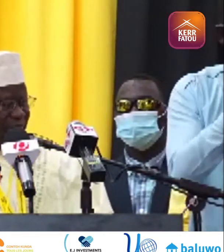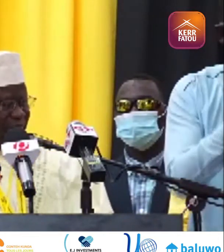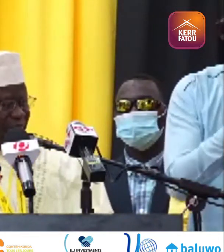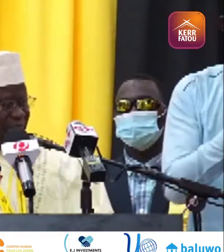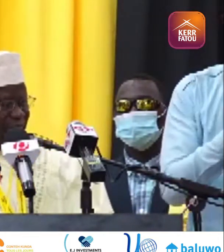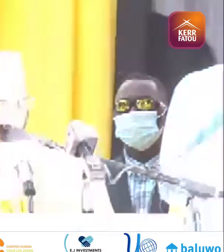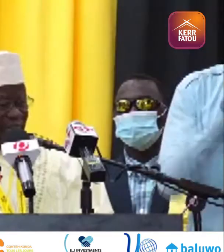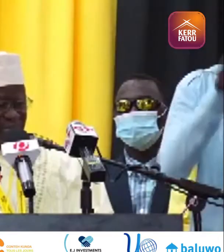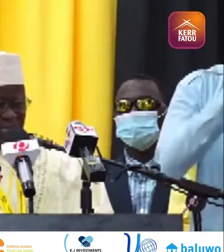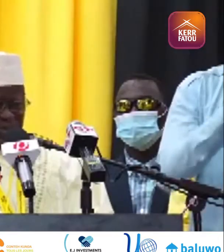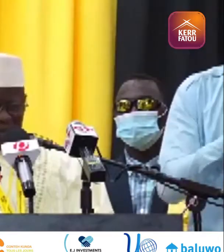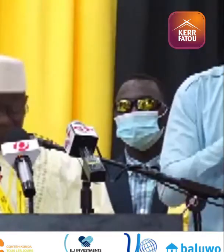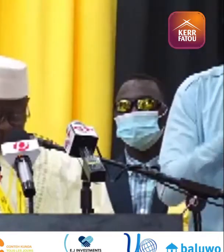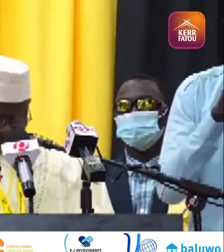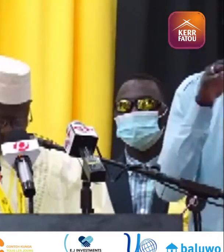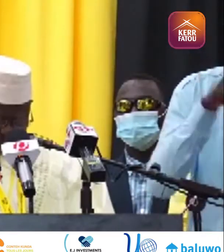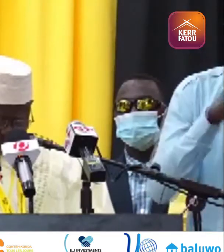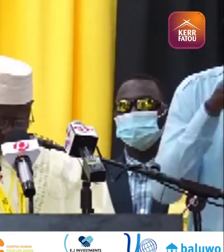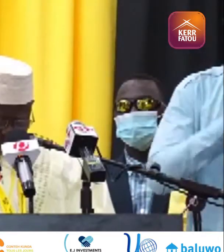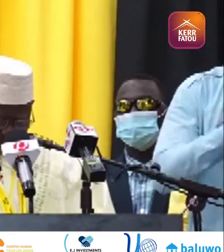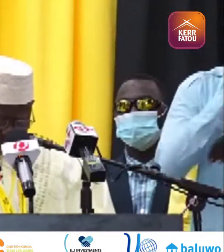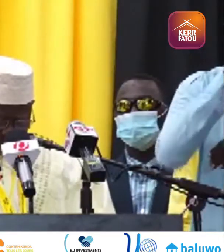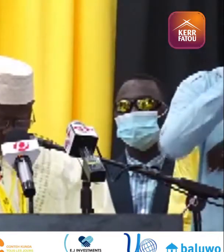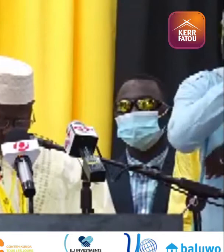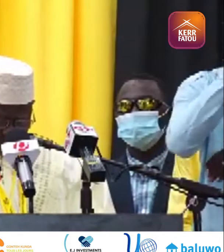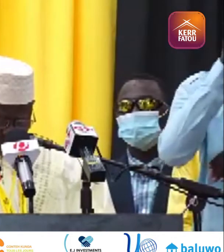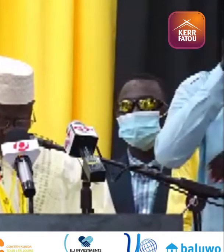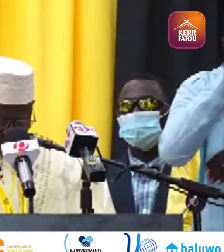rally at the SSP.